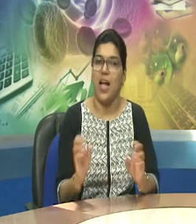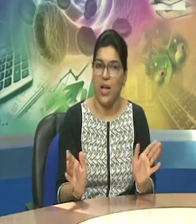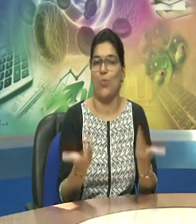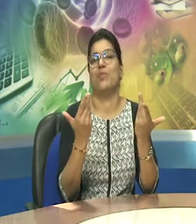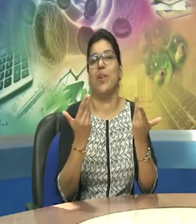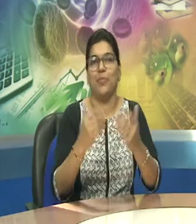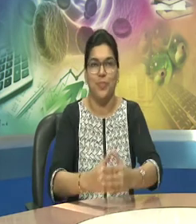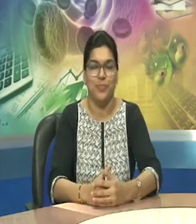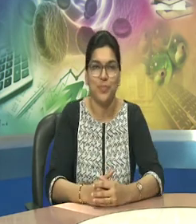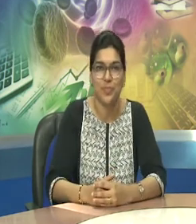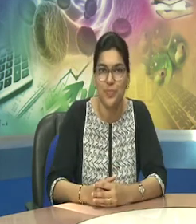market demands.